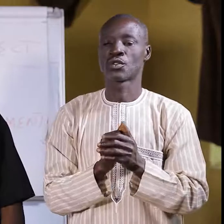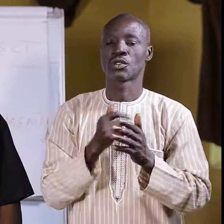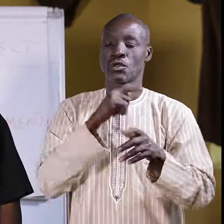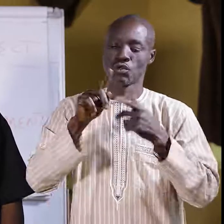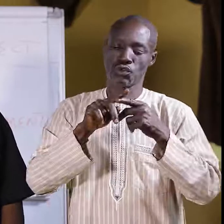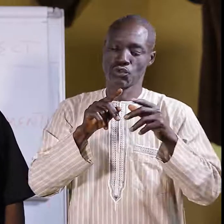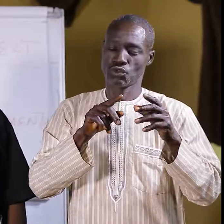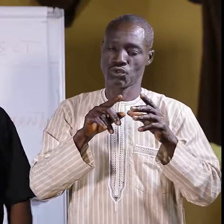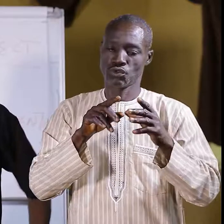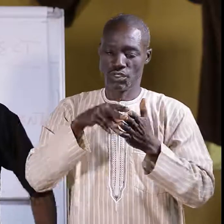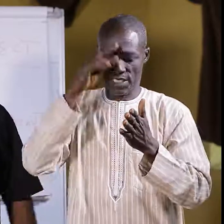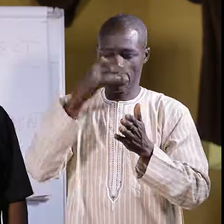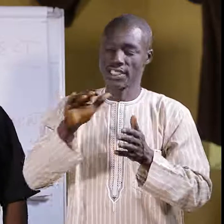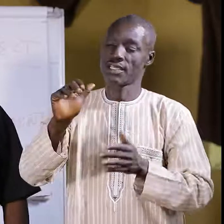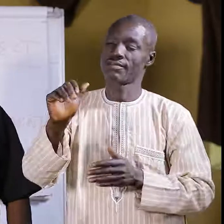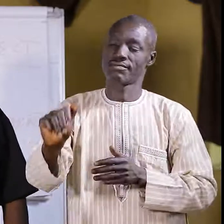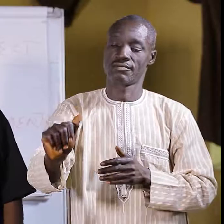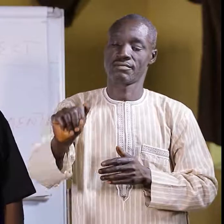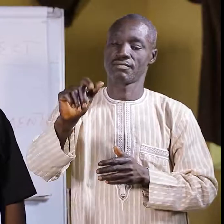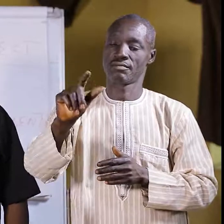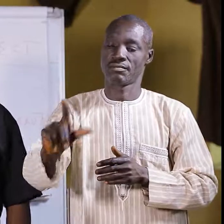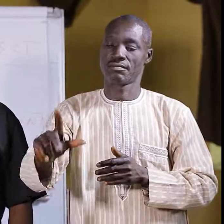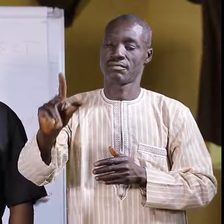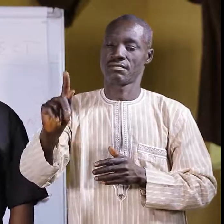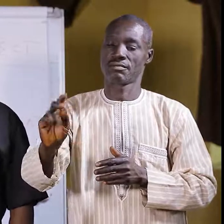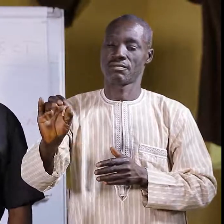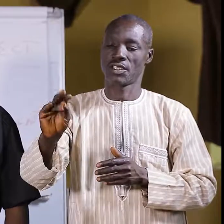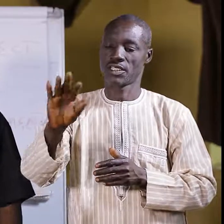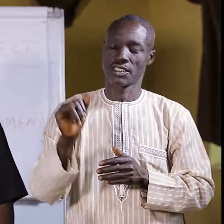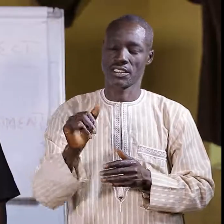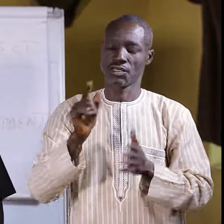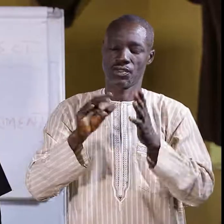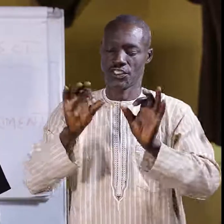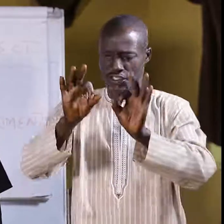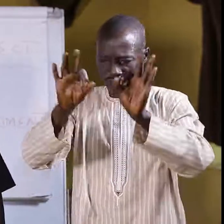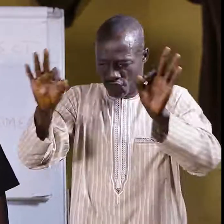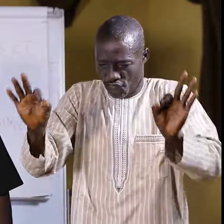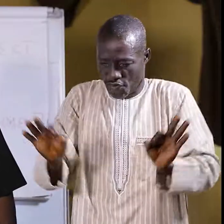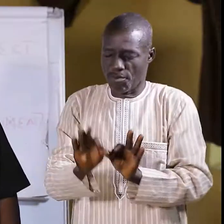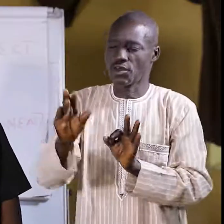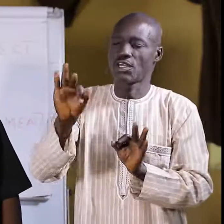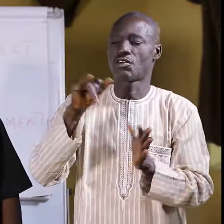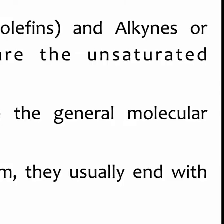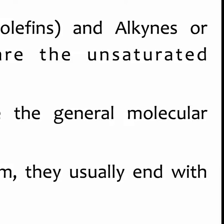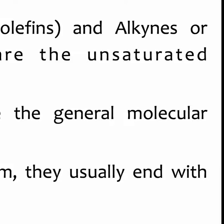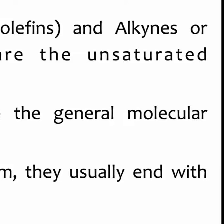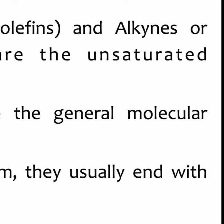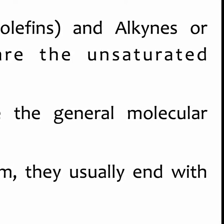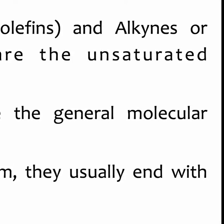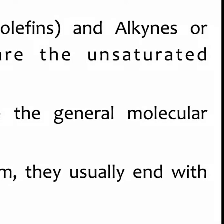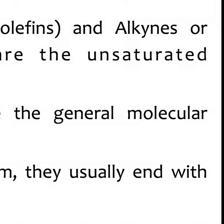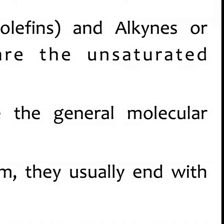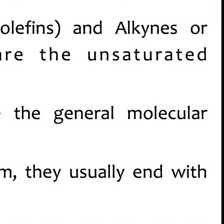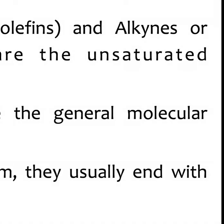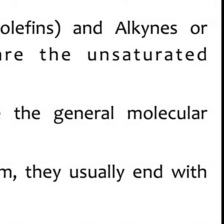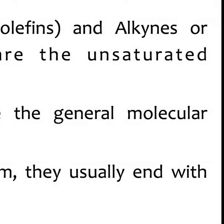with alkenes today, let us look at what is the general molecular formula of this alkenes family. The general molecular